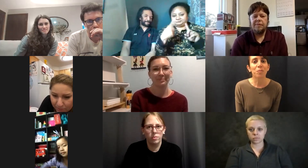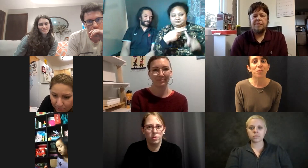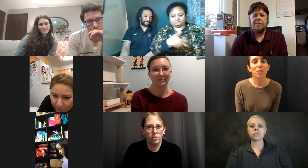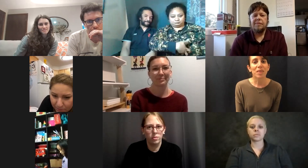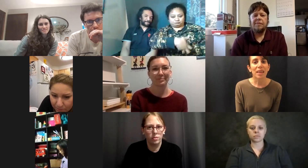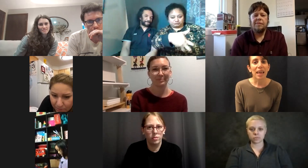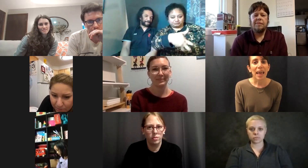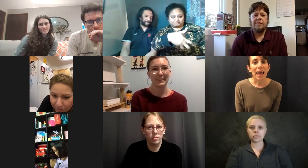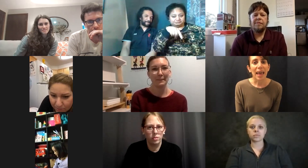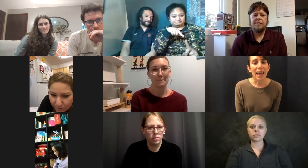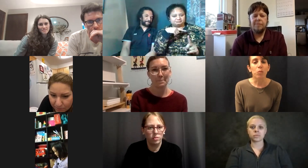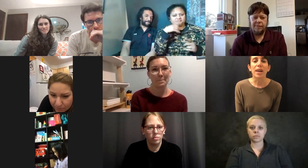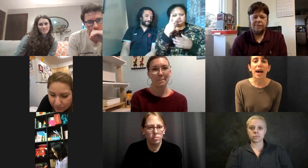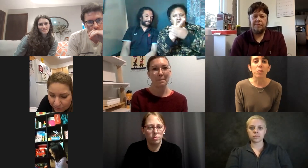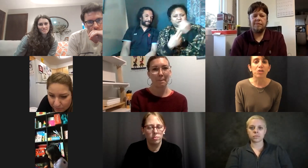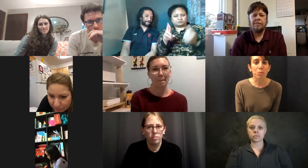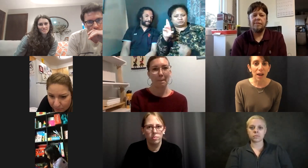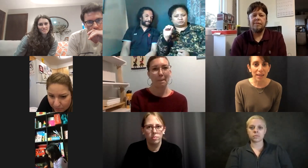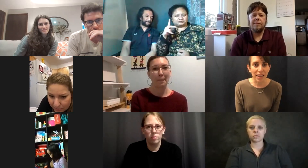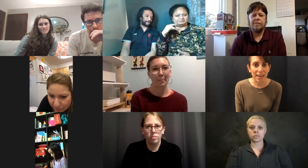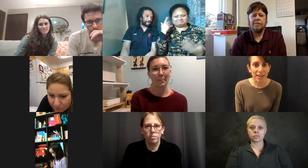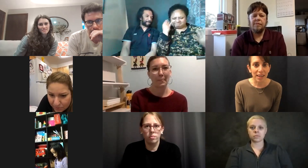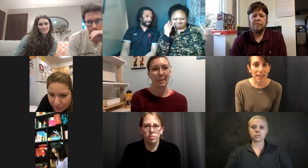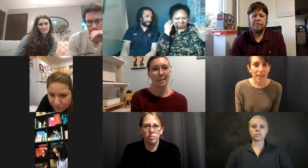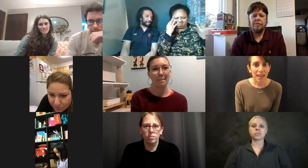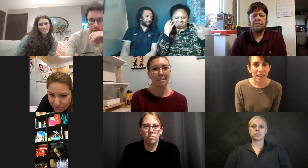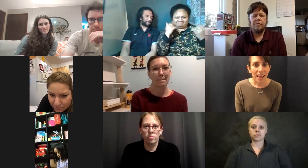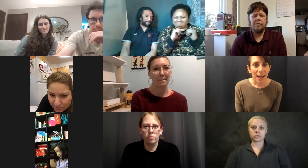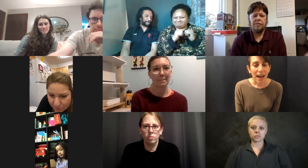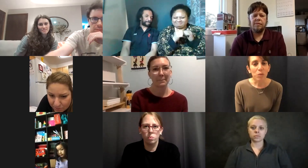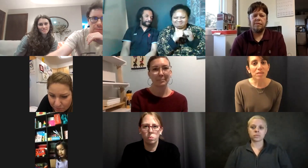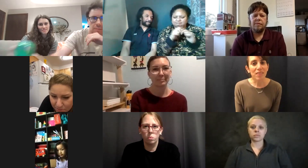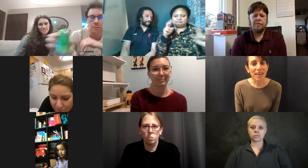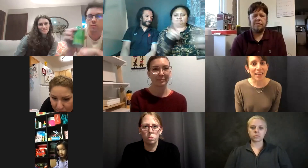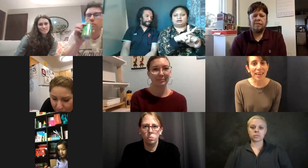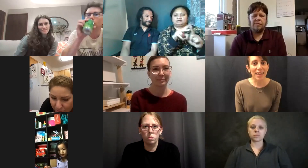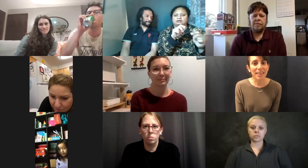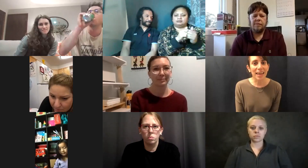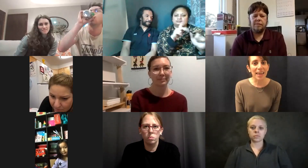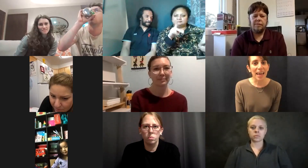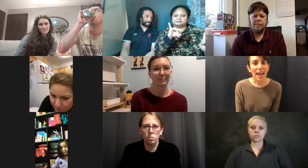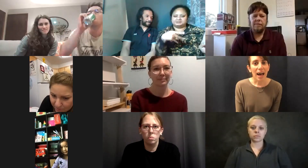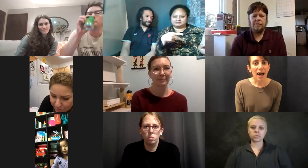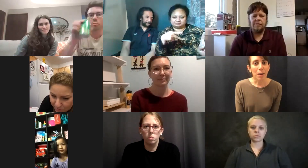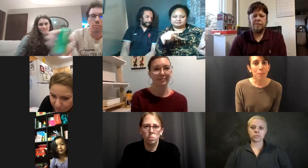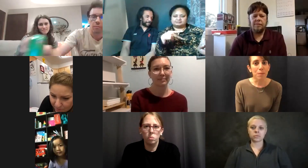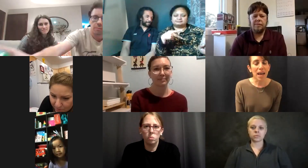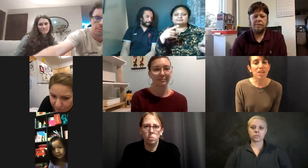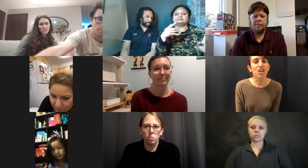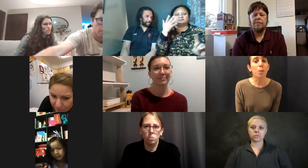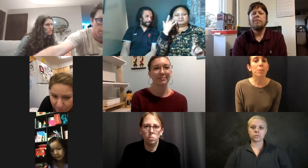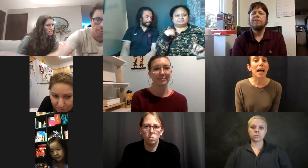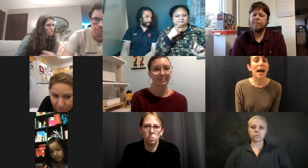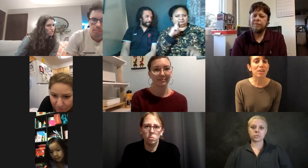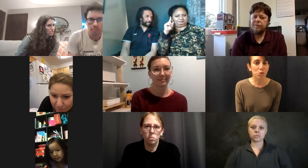school. And when I was pregnant, I was thinking like, maybe I